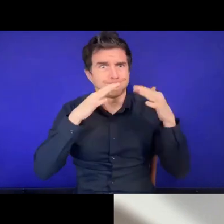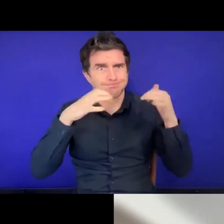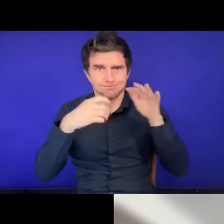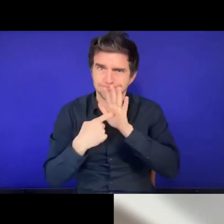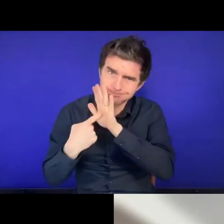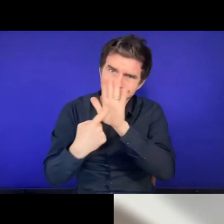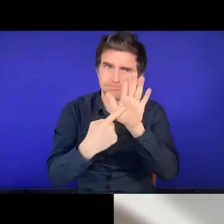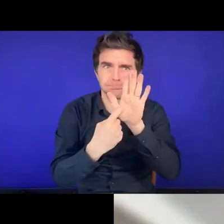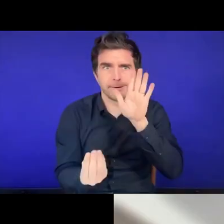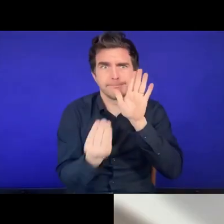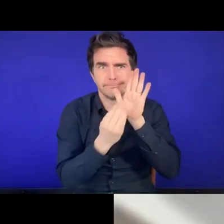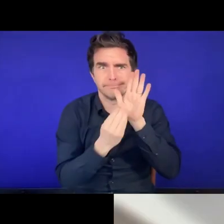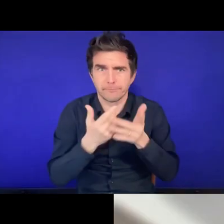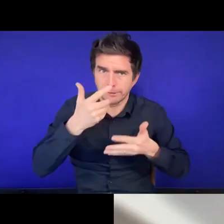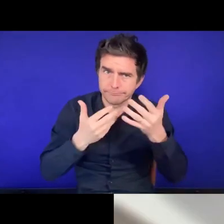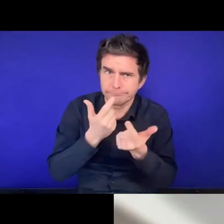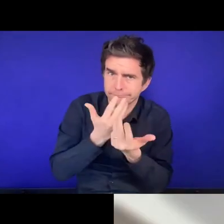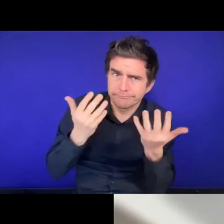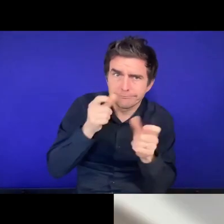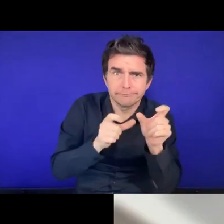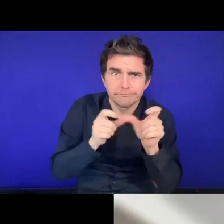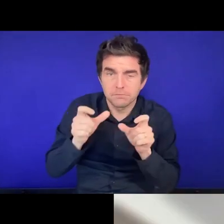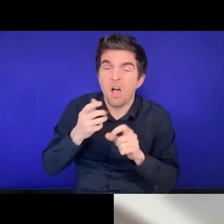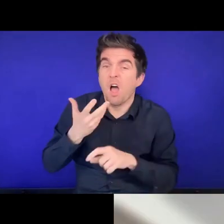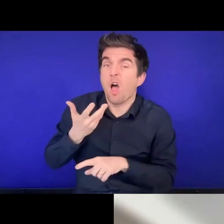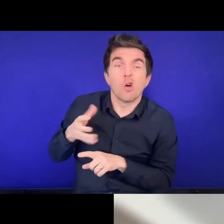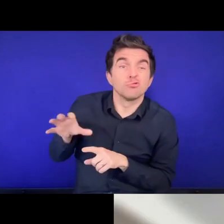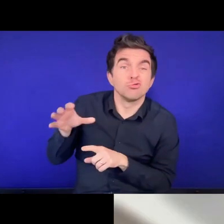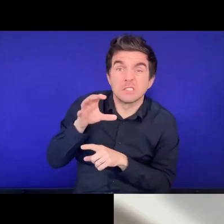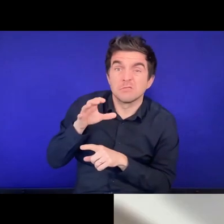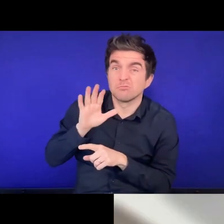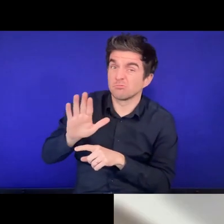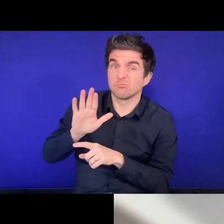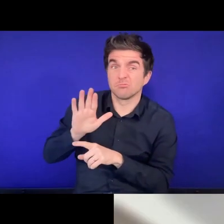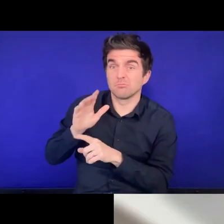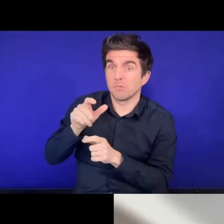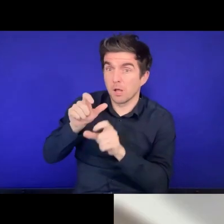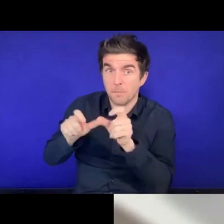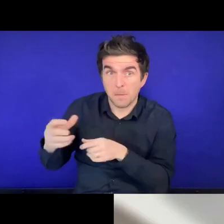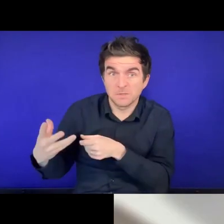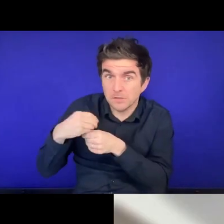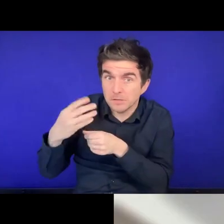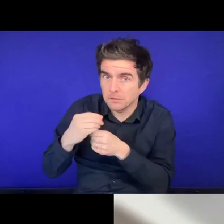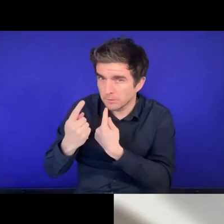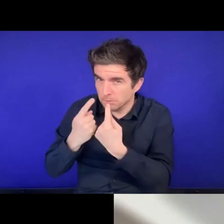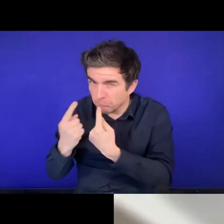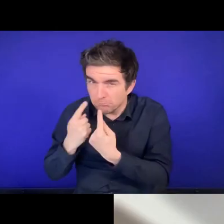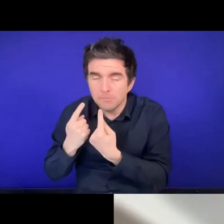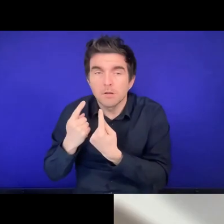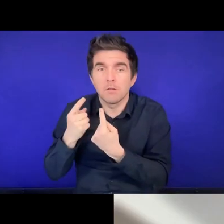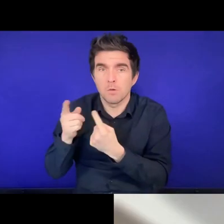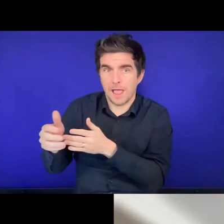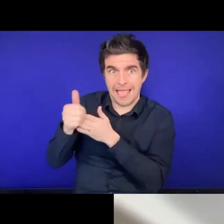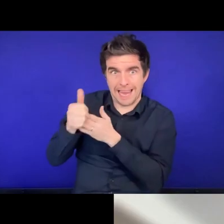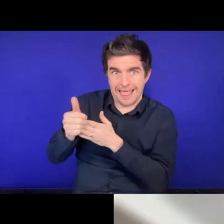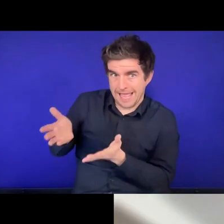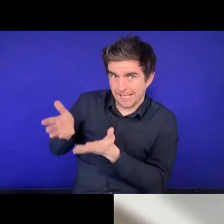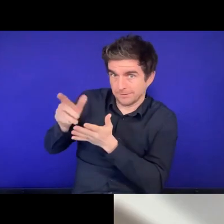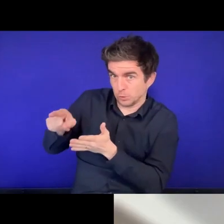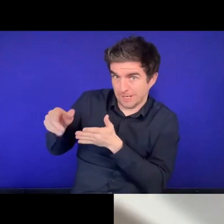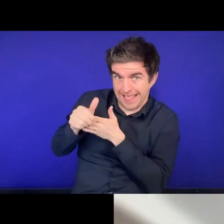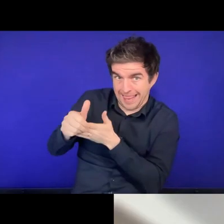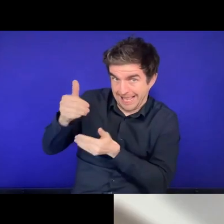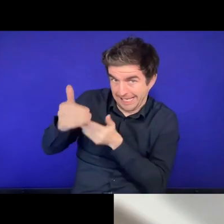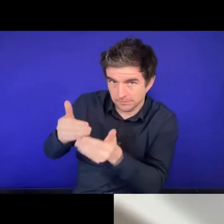the working group will bring together different parts of the collaborative, different representatives of civil society organizations and academia